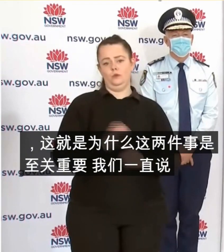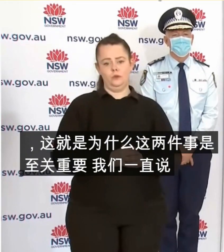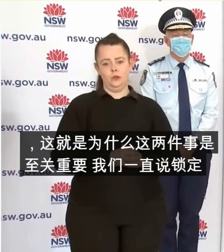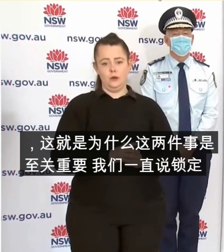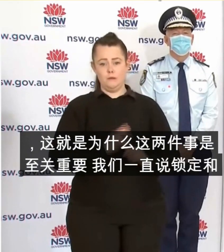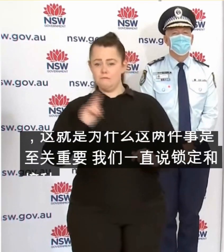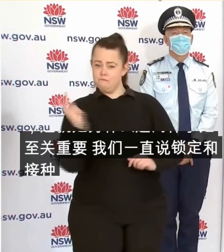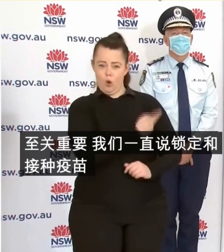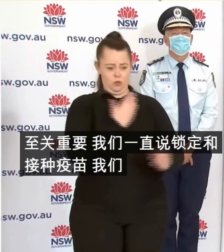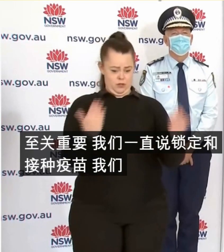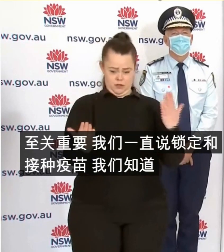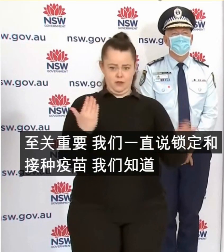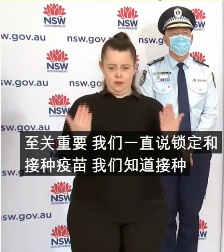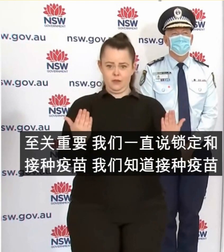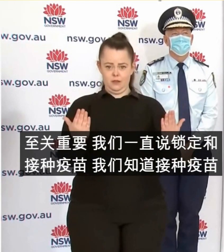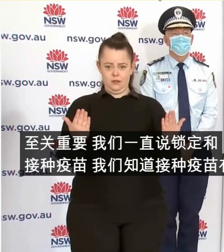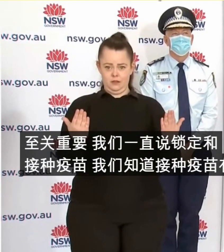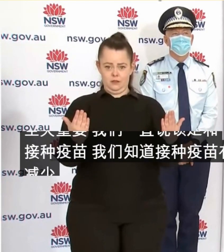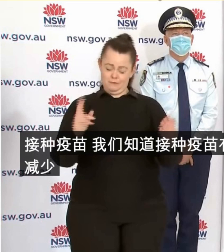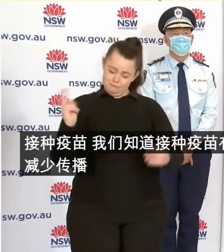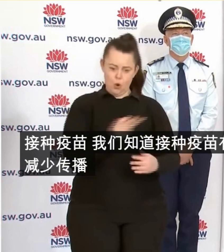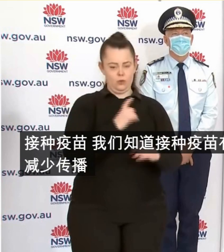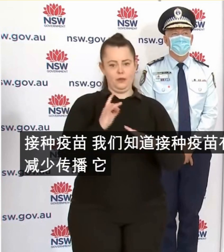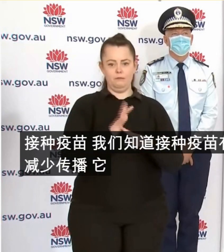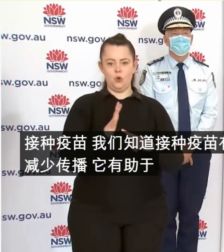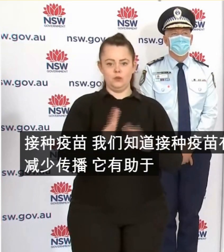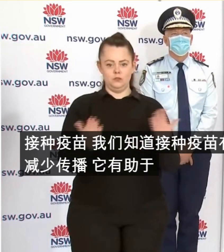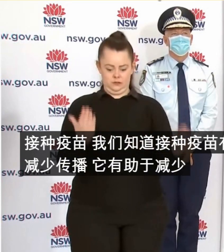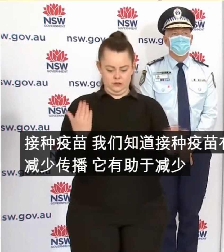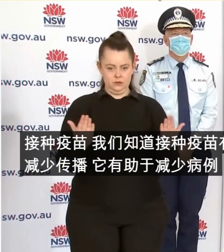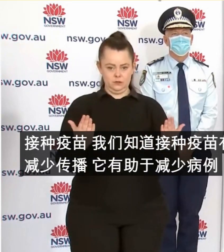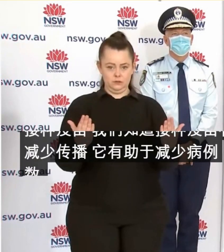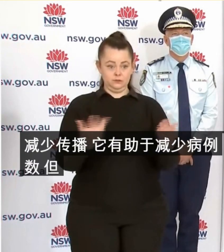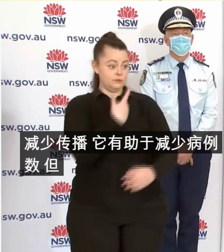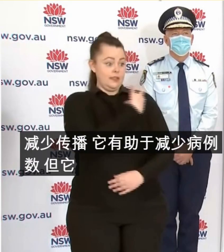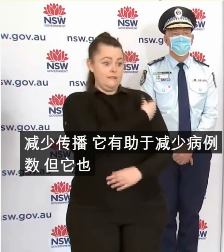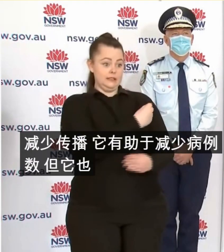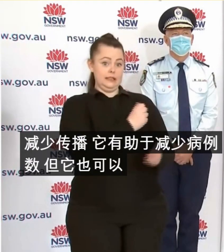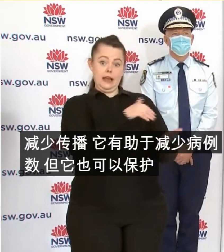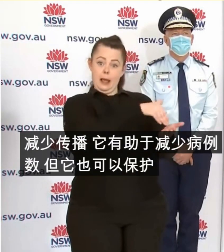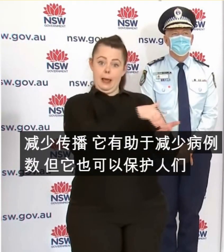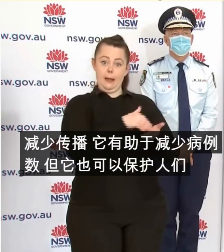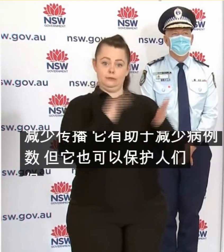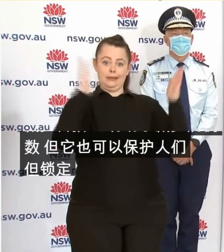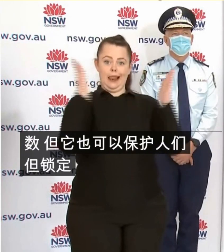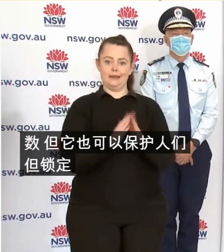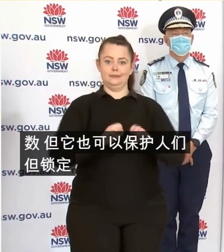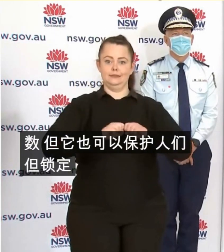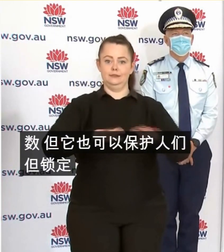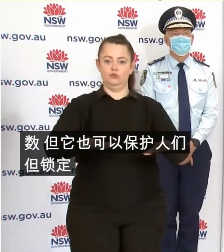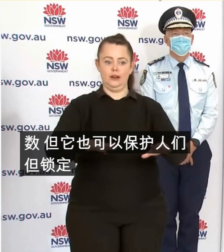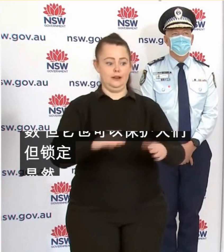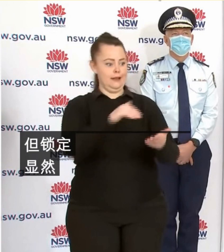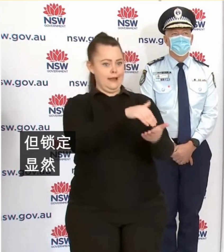critical. We've always said lockdown and vaccination. We know vaccination helps reduce the spread. It helps bring case numbers down, but it also protects people.